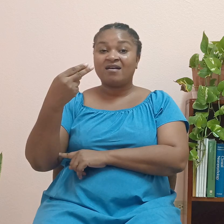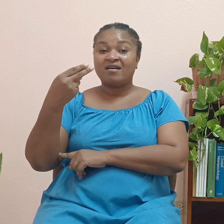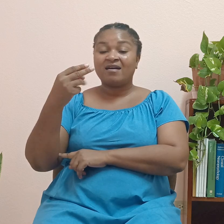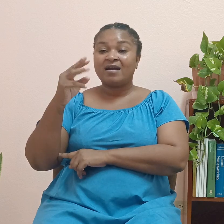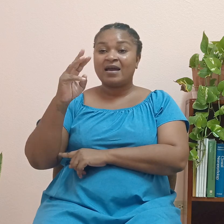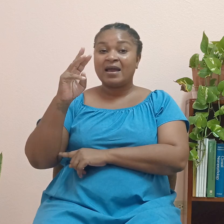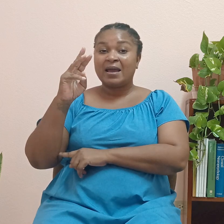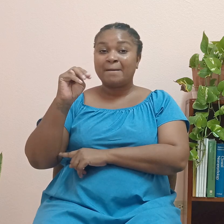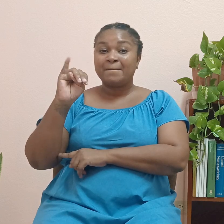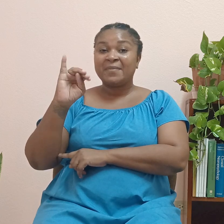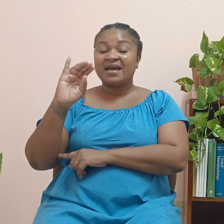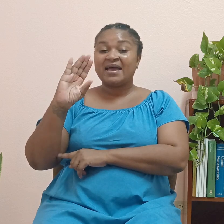Micah,